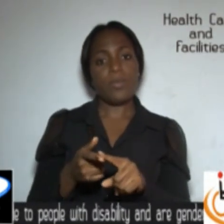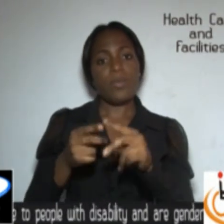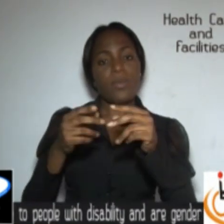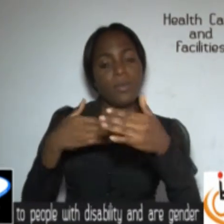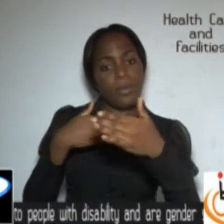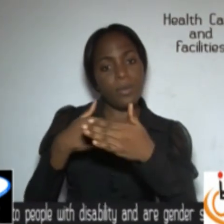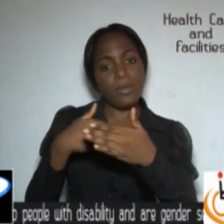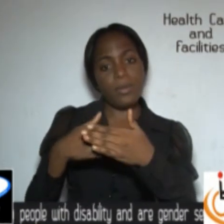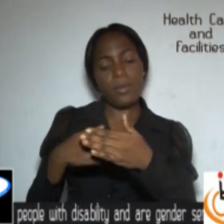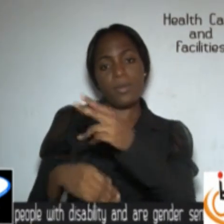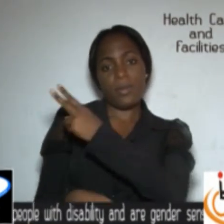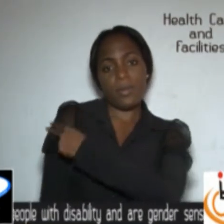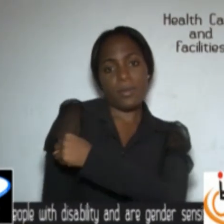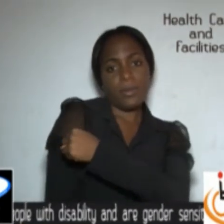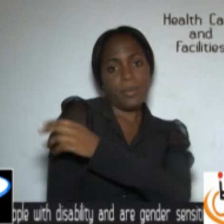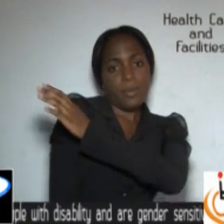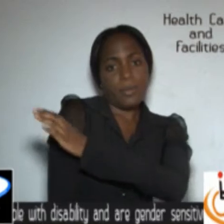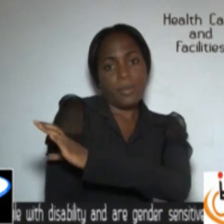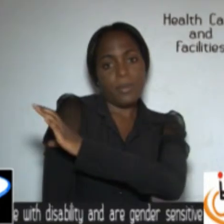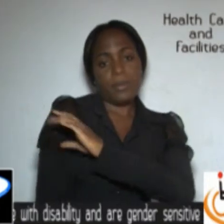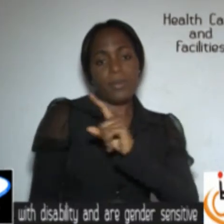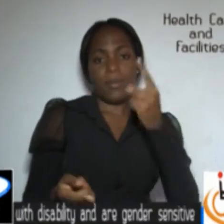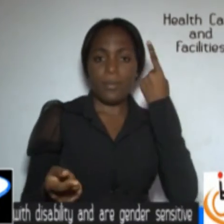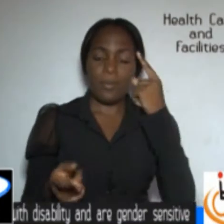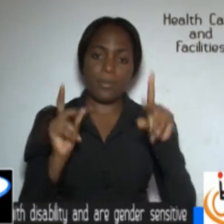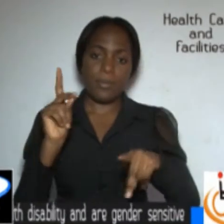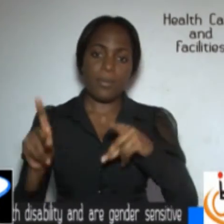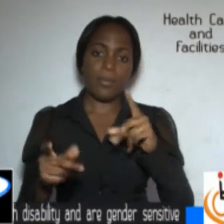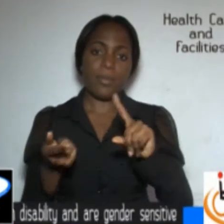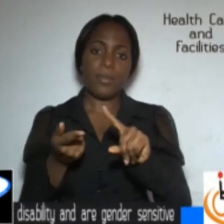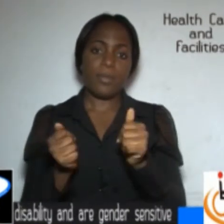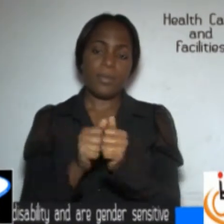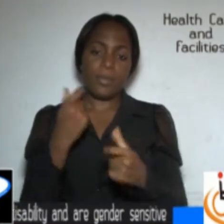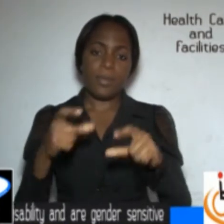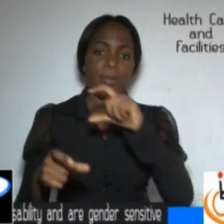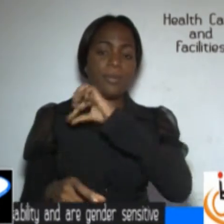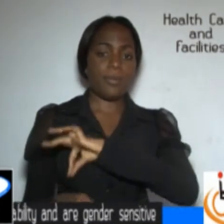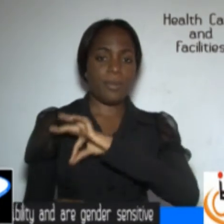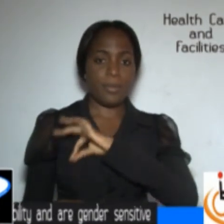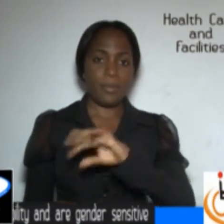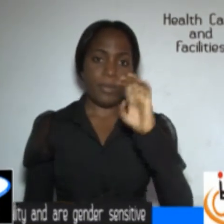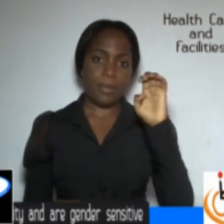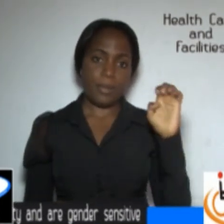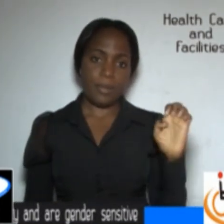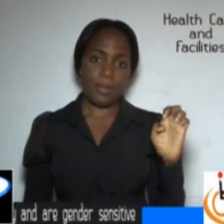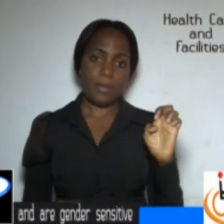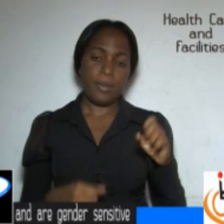disabilities. And E. Measures to enable persons with disabilities receive free or